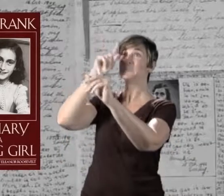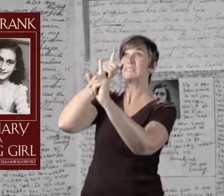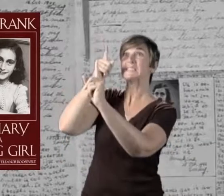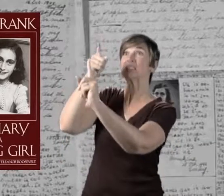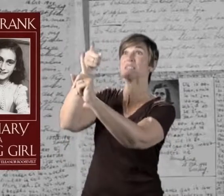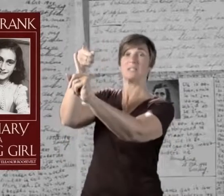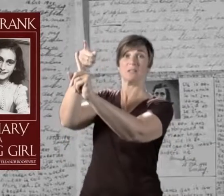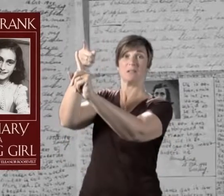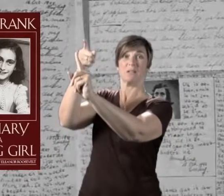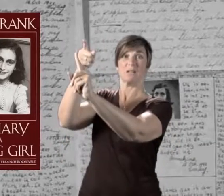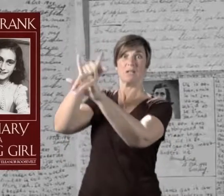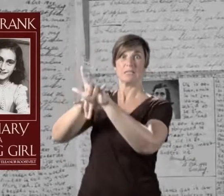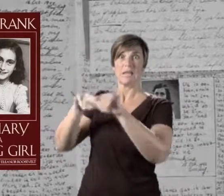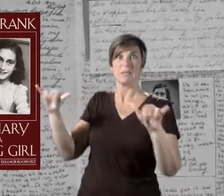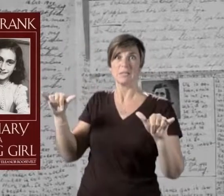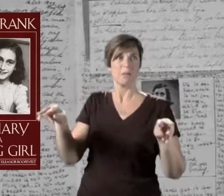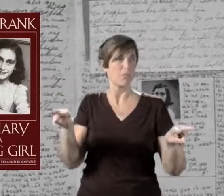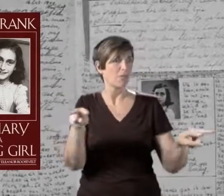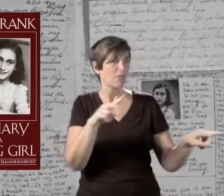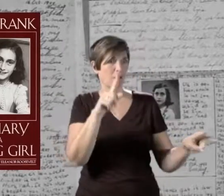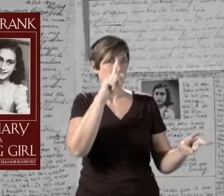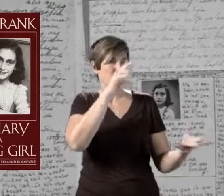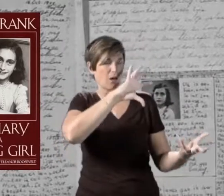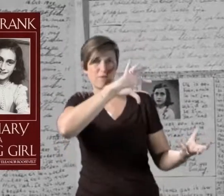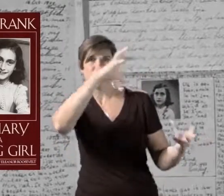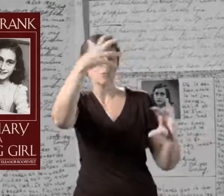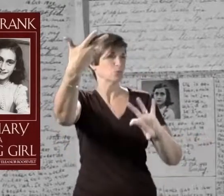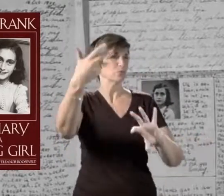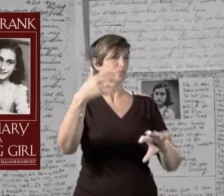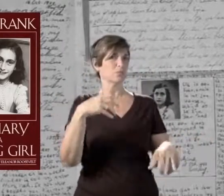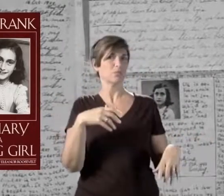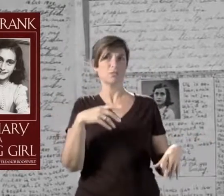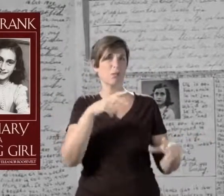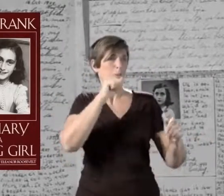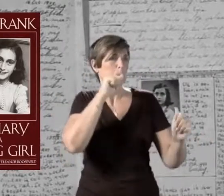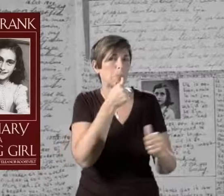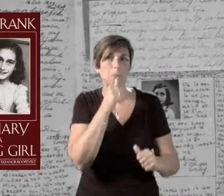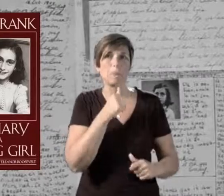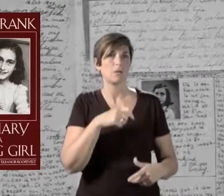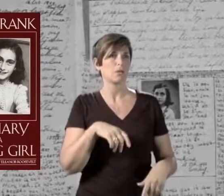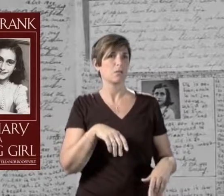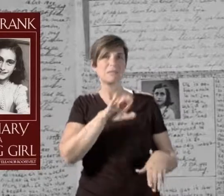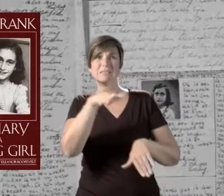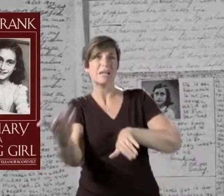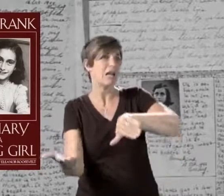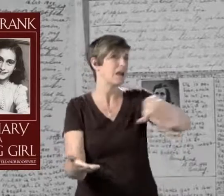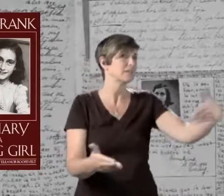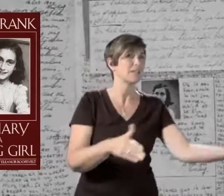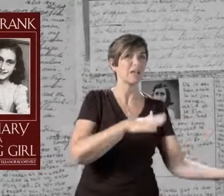I simply can't build up my hopes on a foundation consisting of confusion, misery, and death.